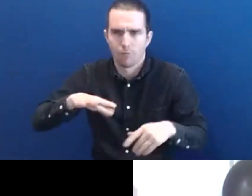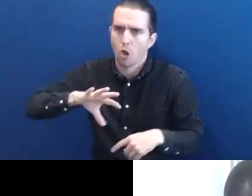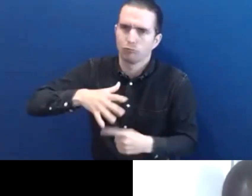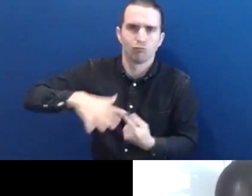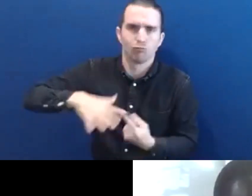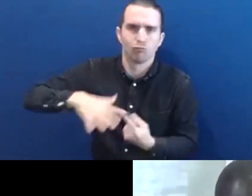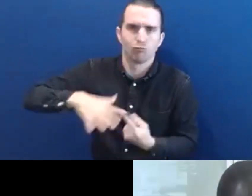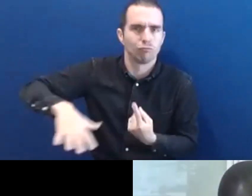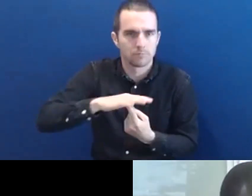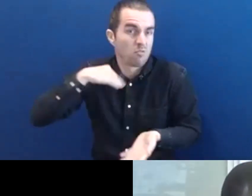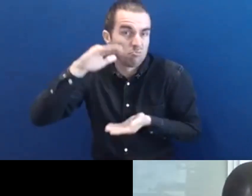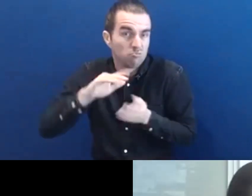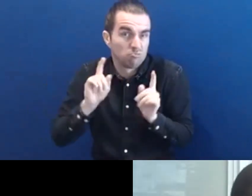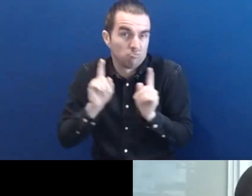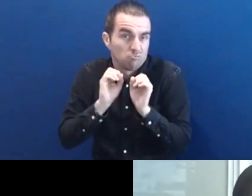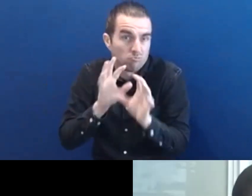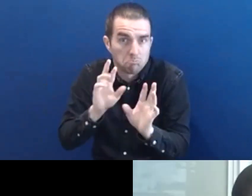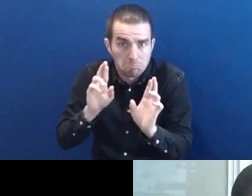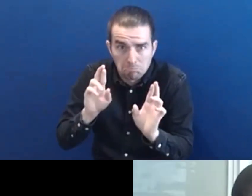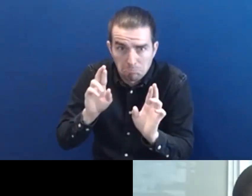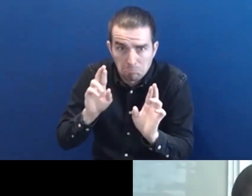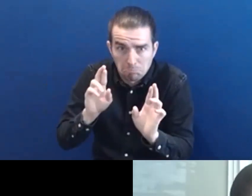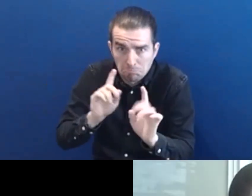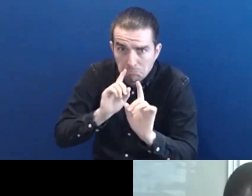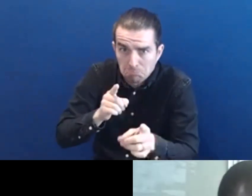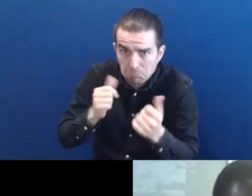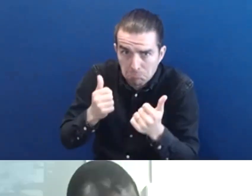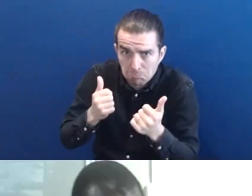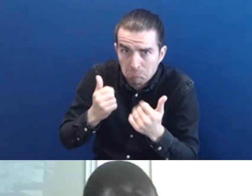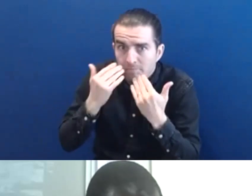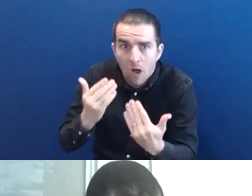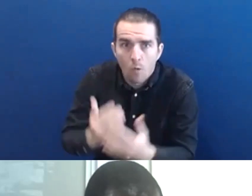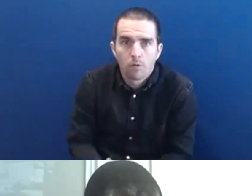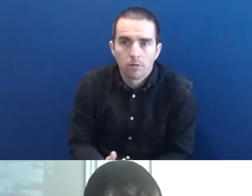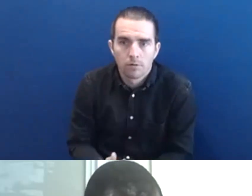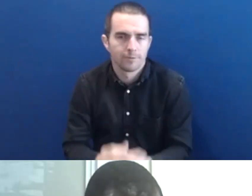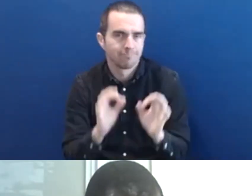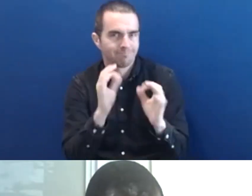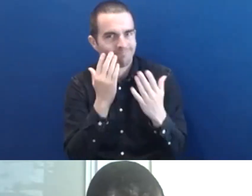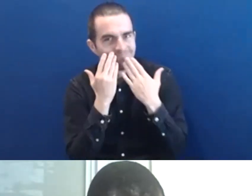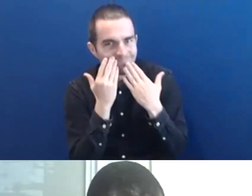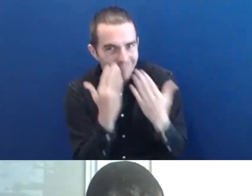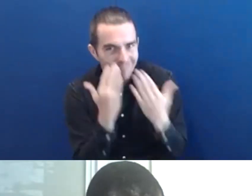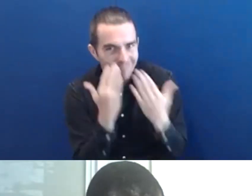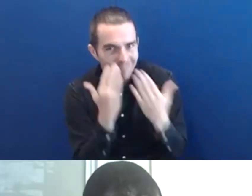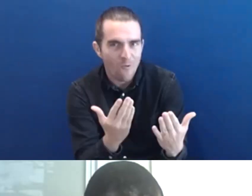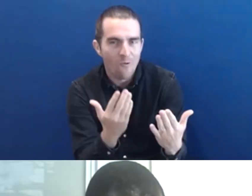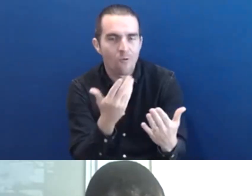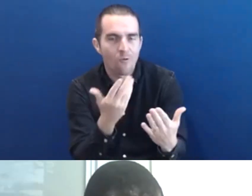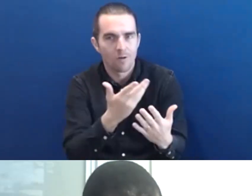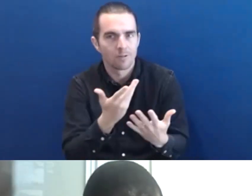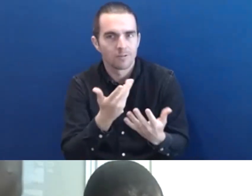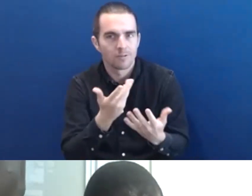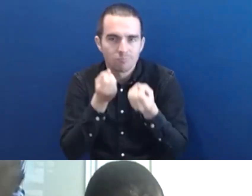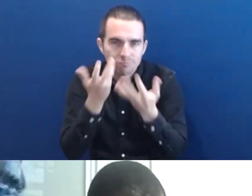for sharing these experiences from South Sudan. I especially like the way you highlighted that entering the civic